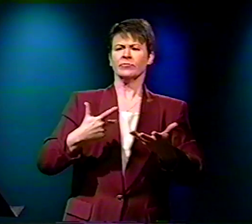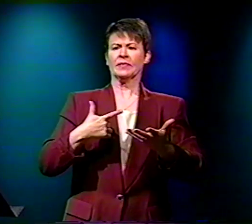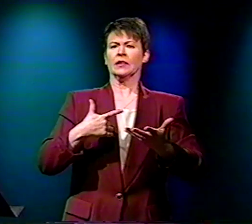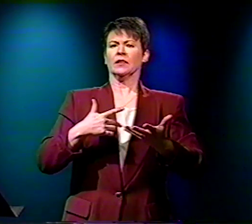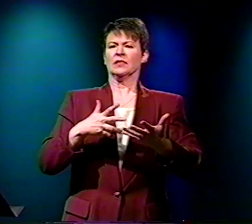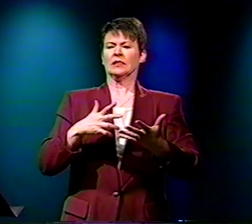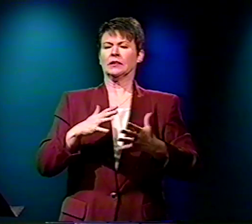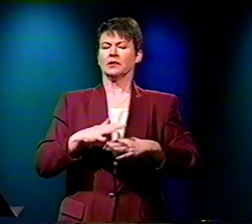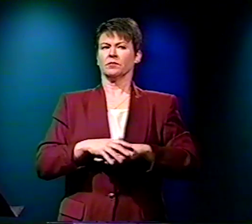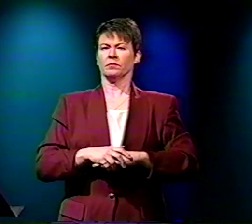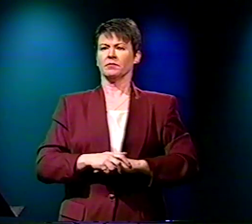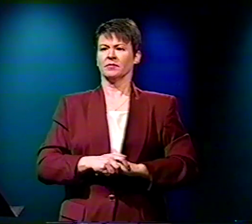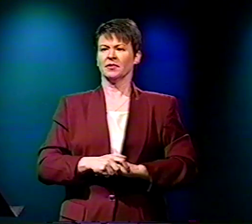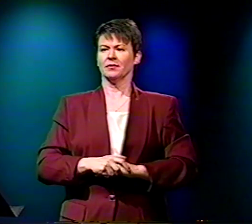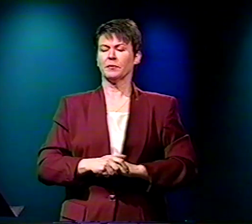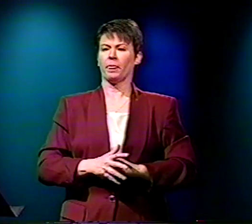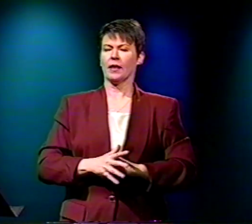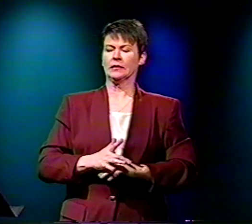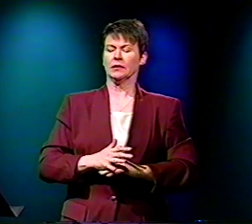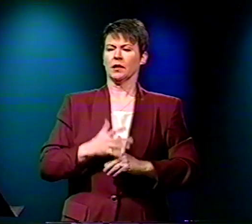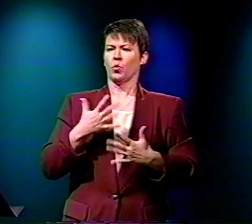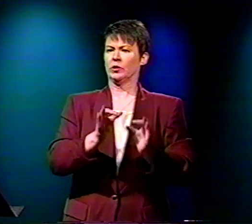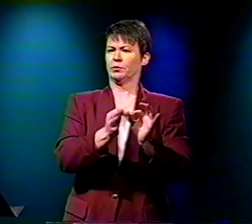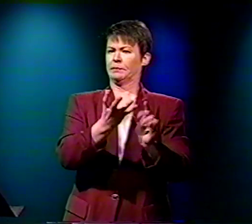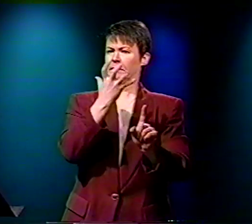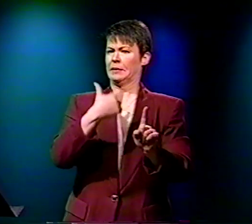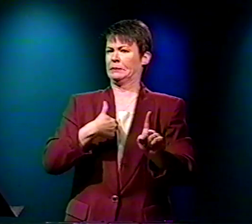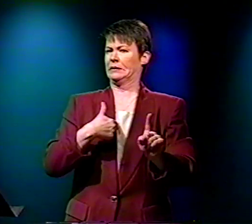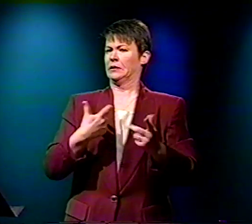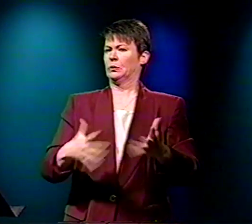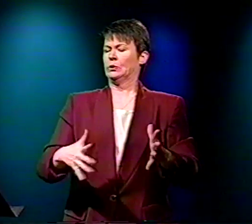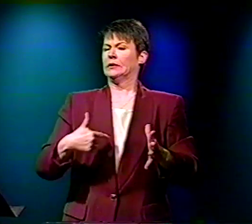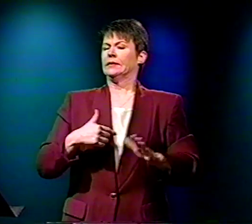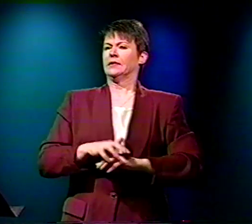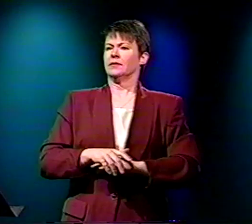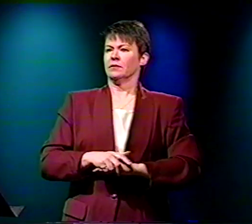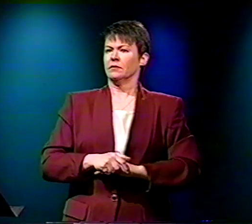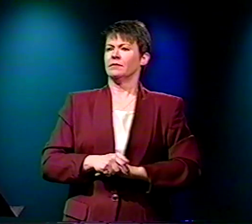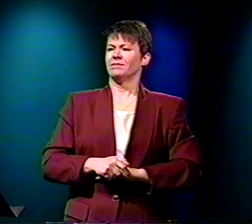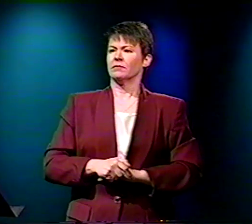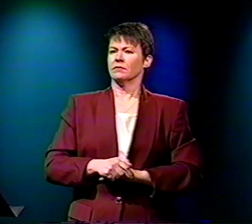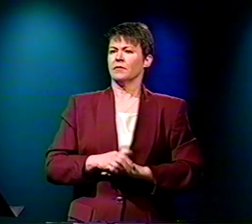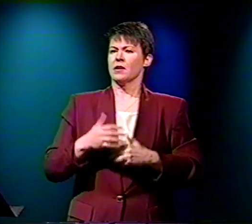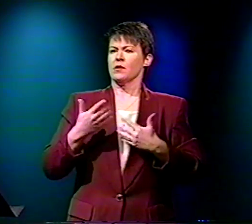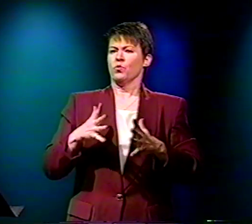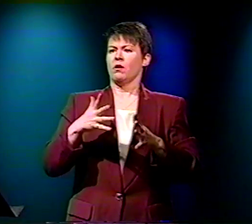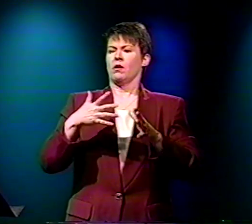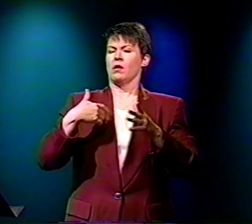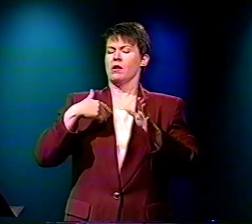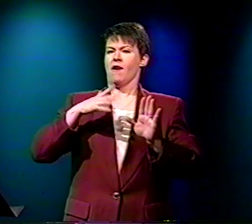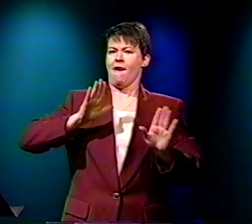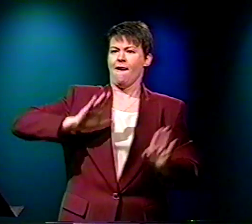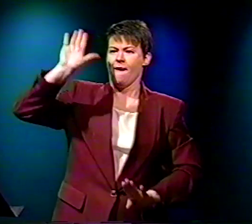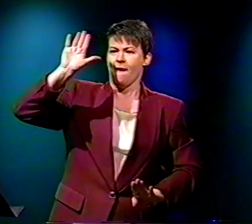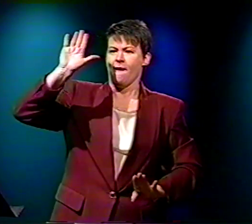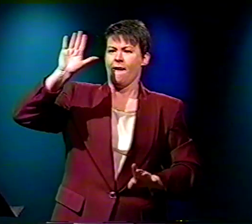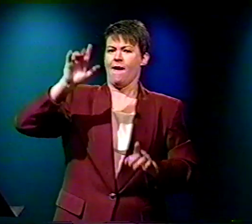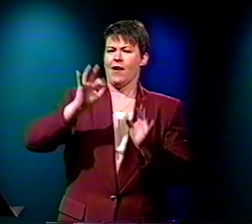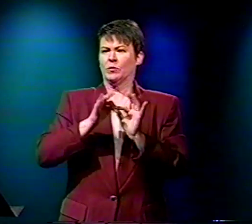up any points of interest to me. Simply by the response. I don't want the interpreter to be angry with me. And so, you know, I